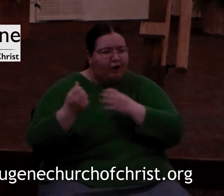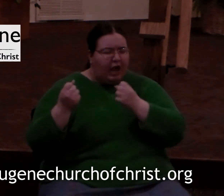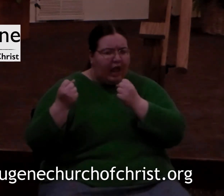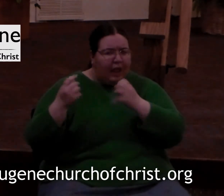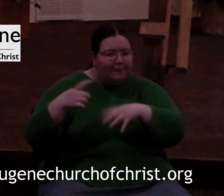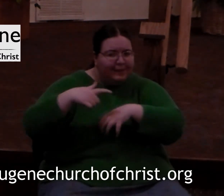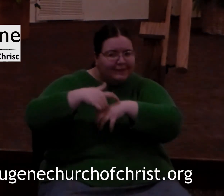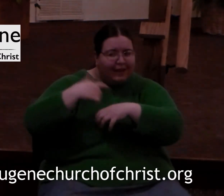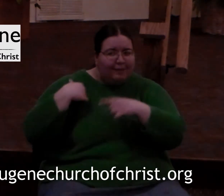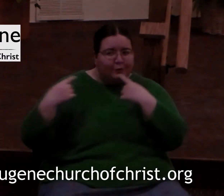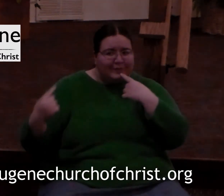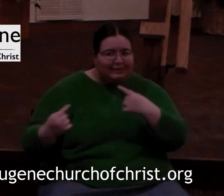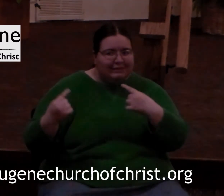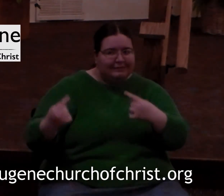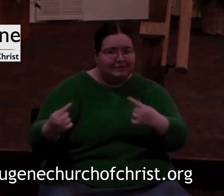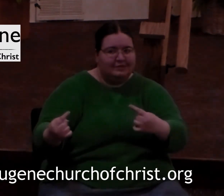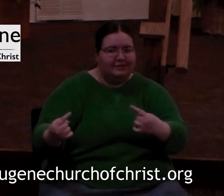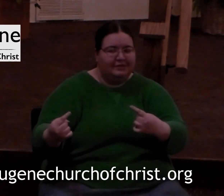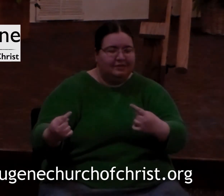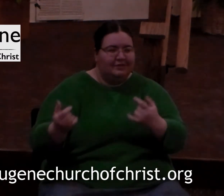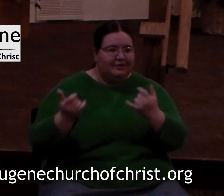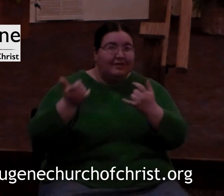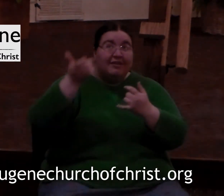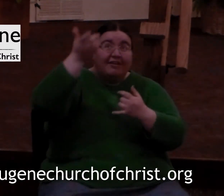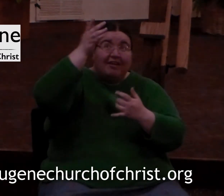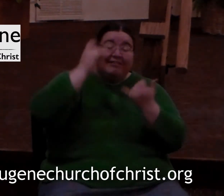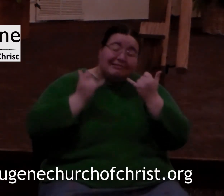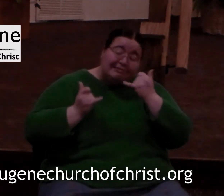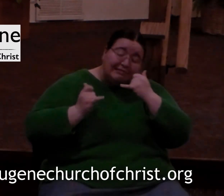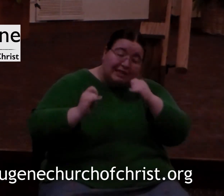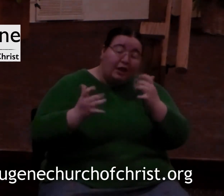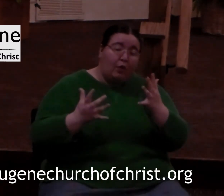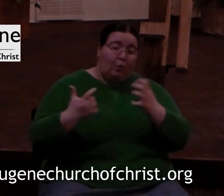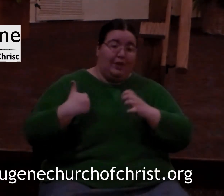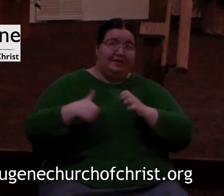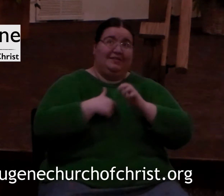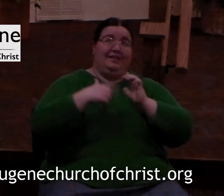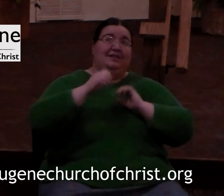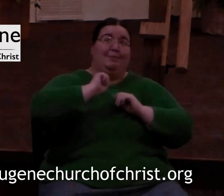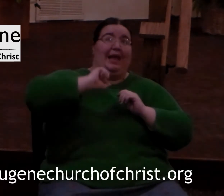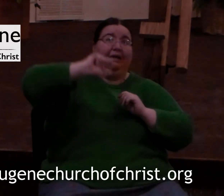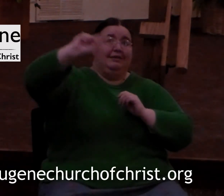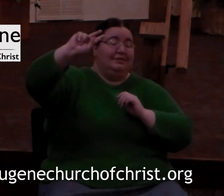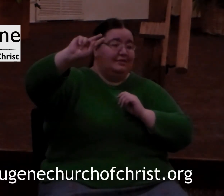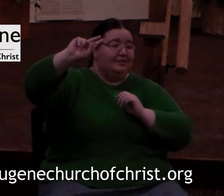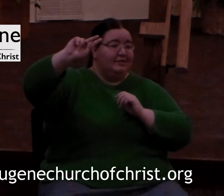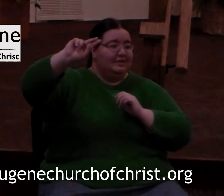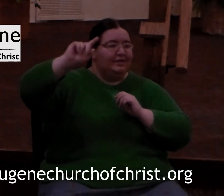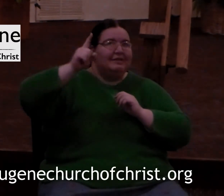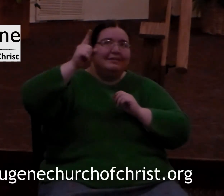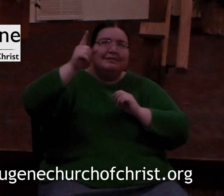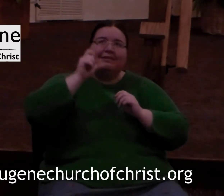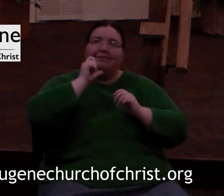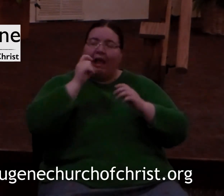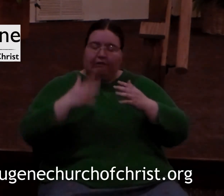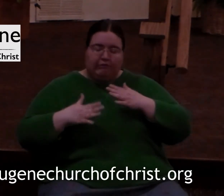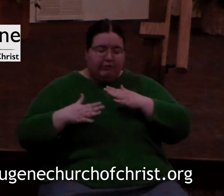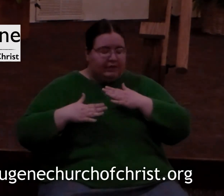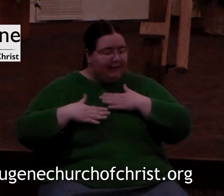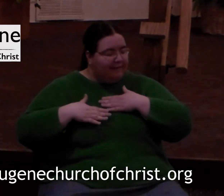sinned, God still wants us back. He is not willing to give up on us. He's not willing to find somebody who will do it better.